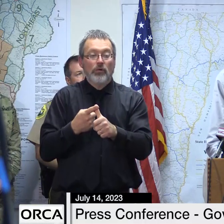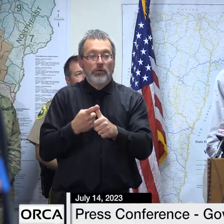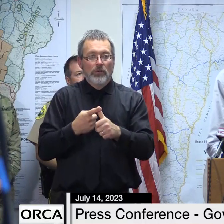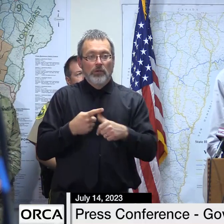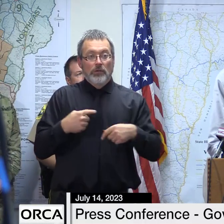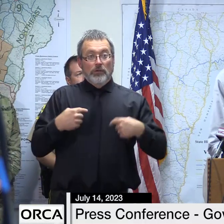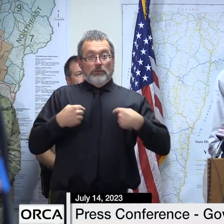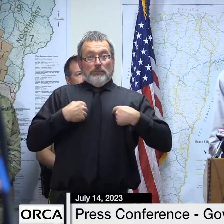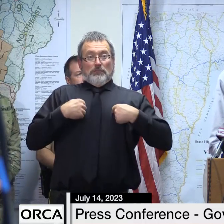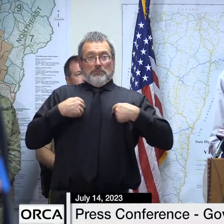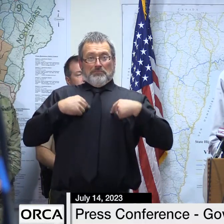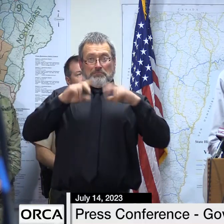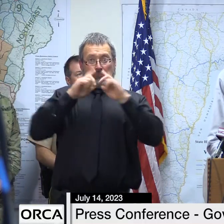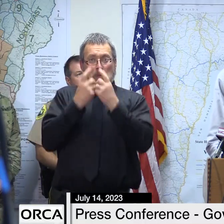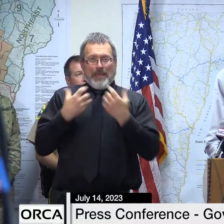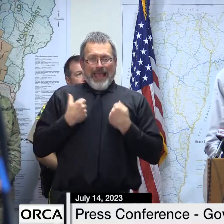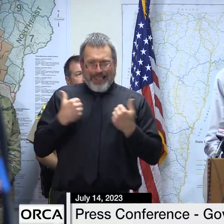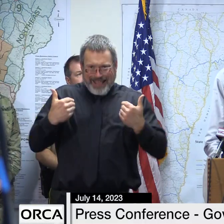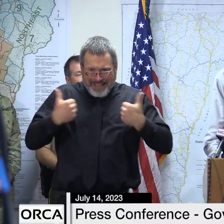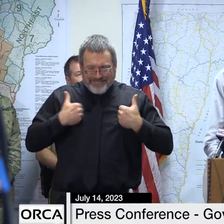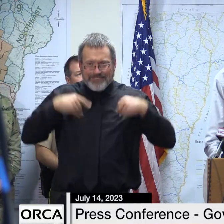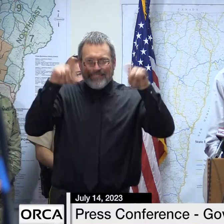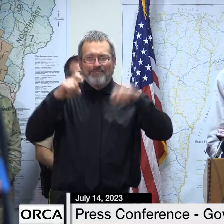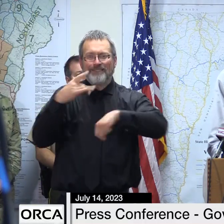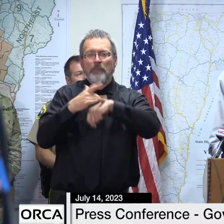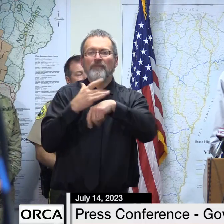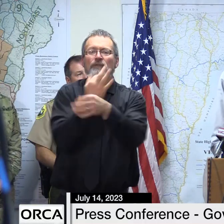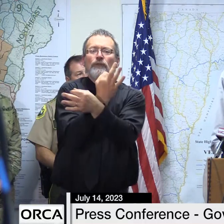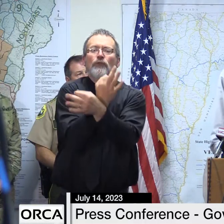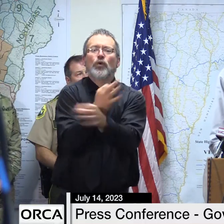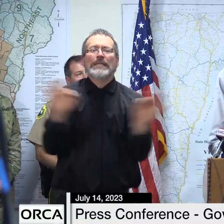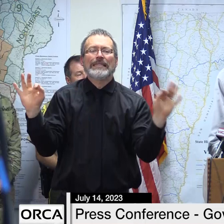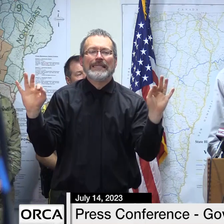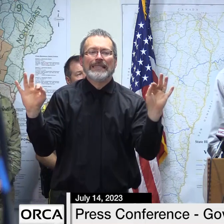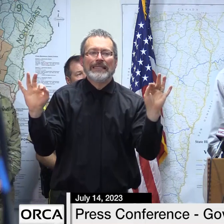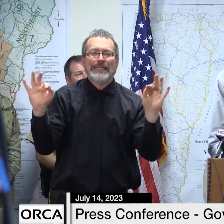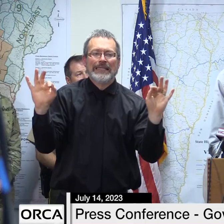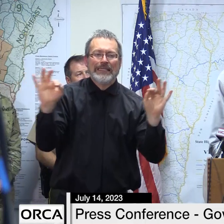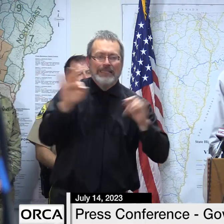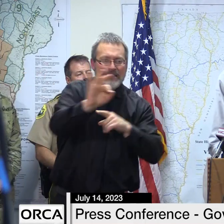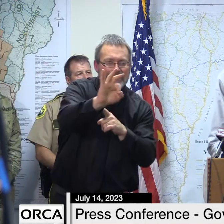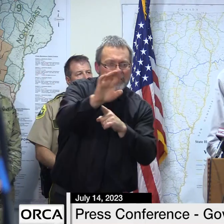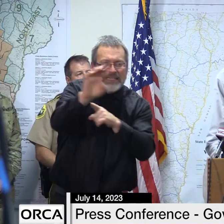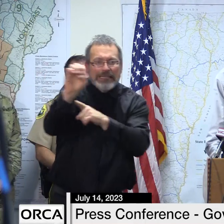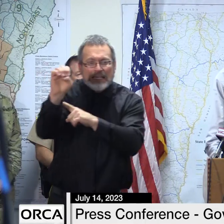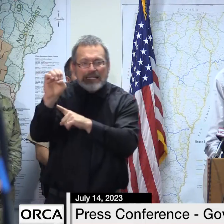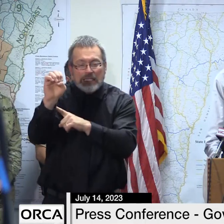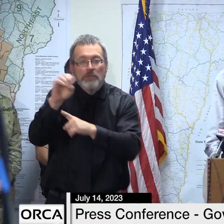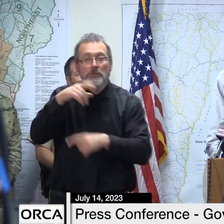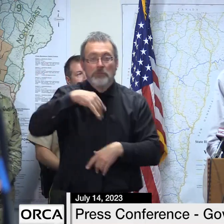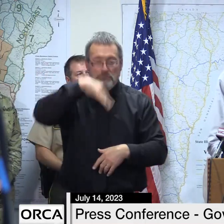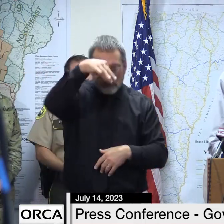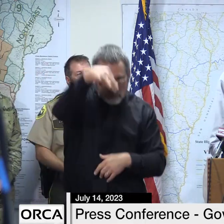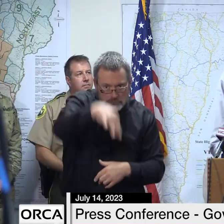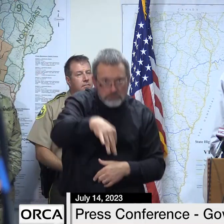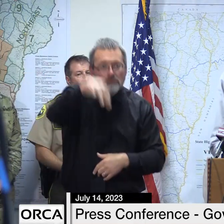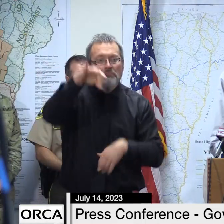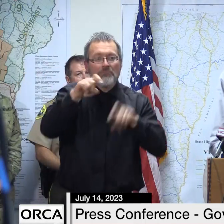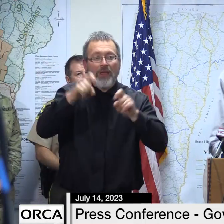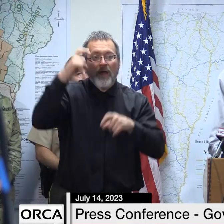flooding. These kits check for bacteria, nitrates, other chemicals, or